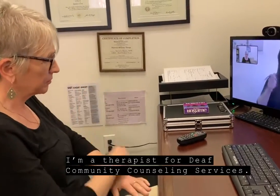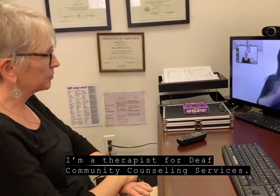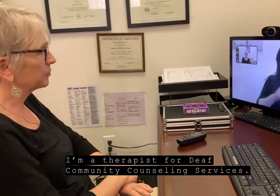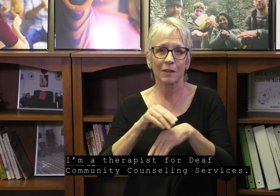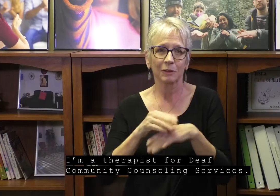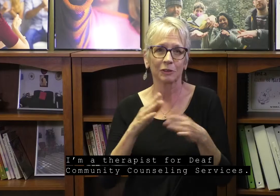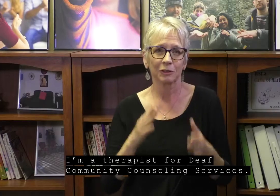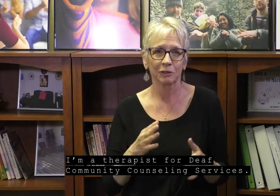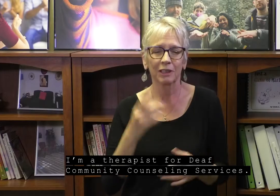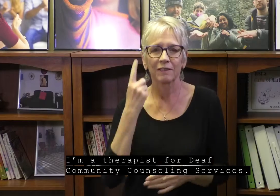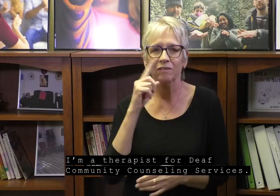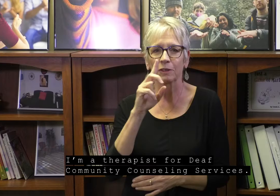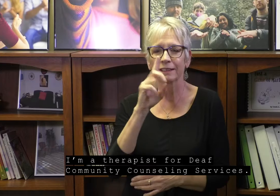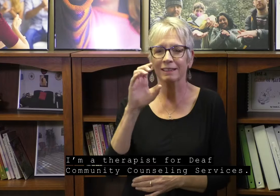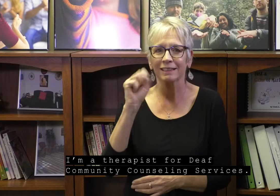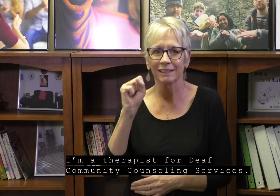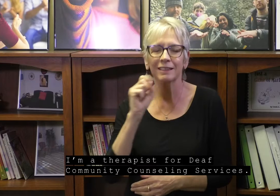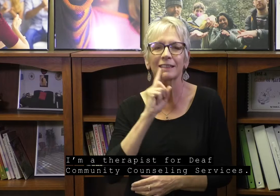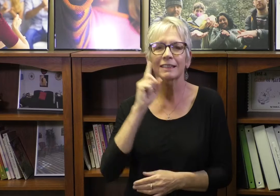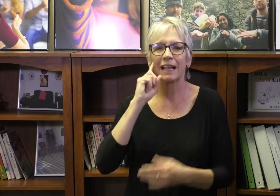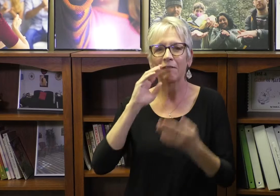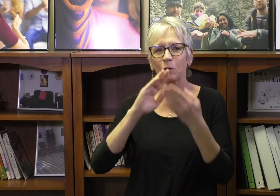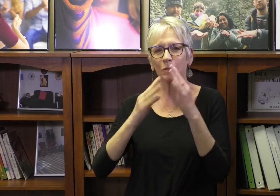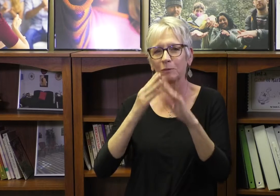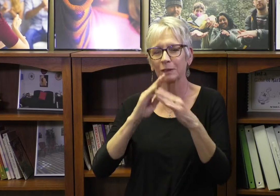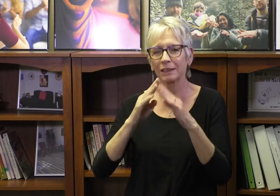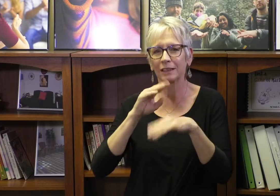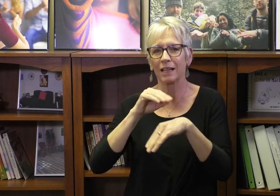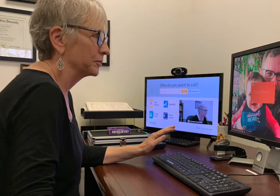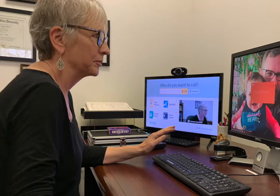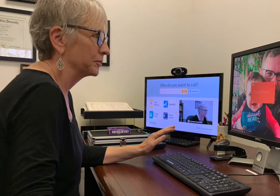I'm a therapist for Deaf Community Counseling Services.